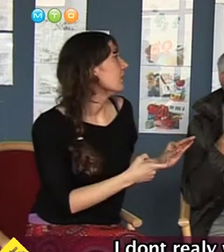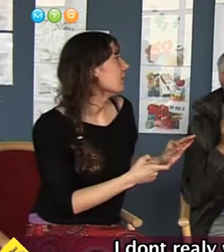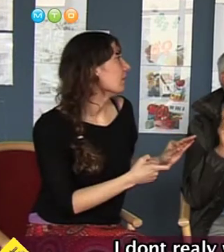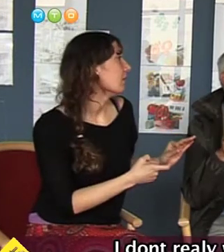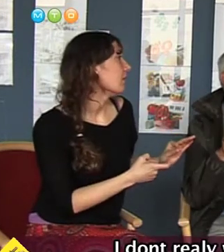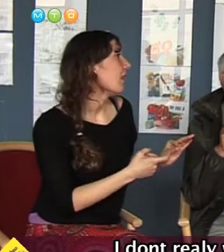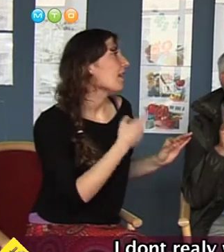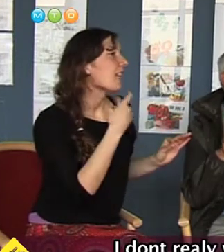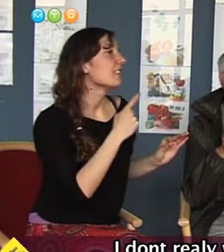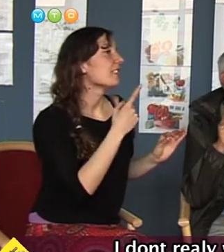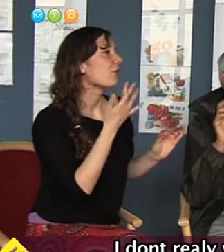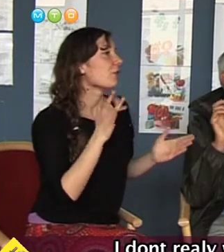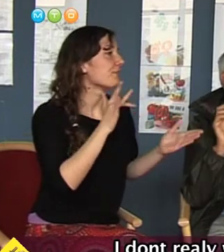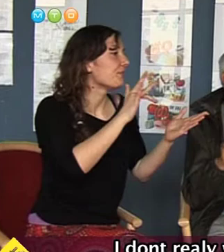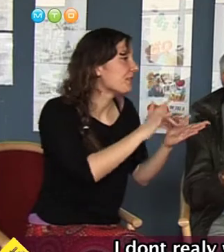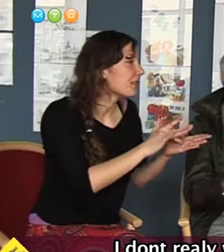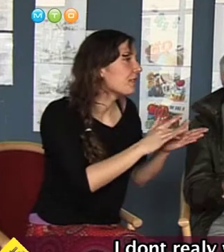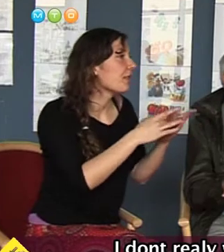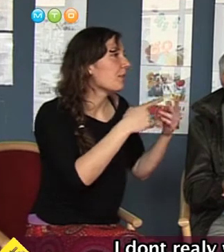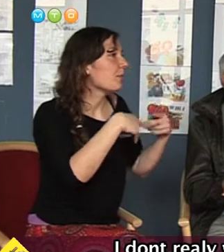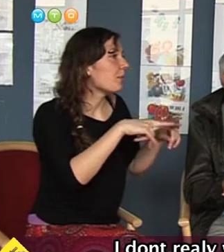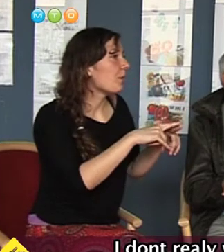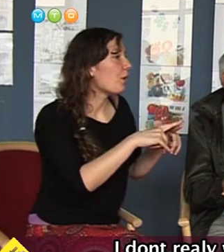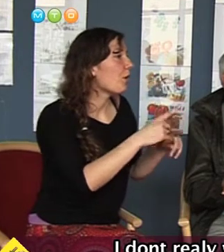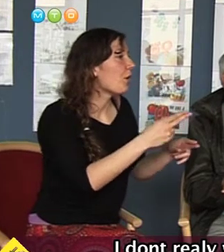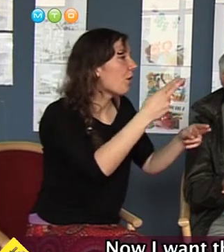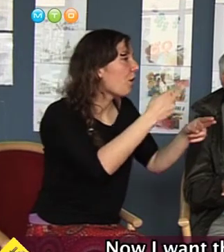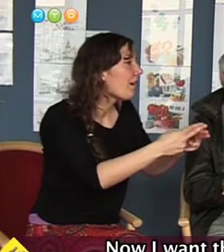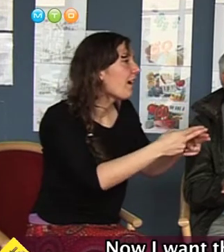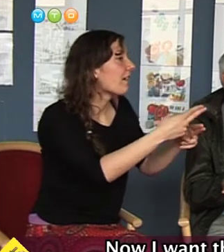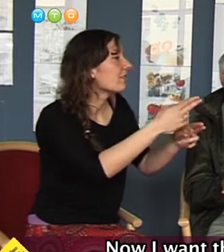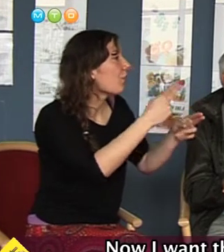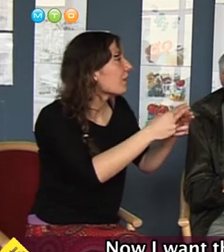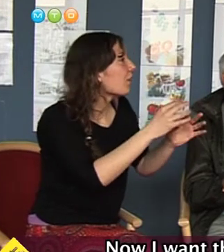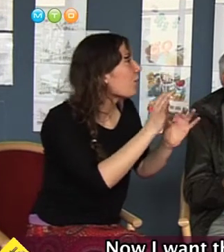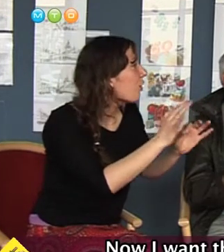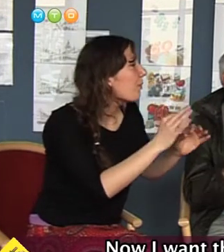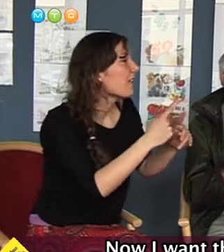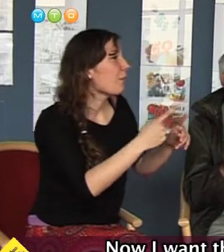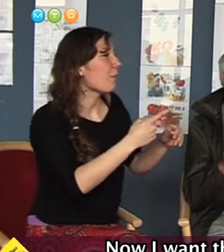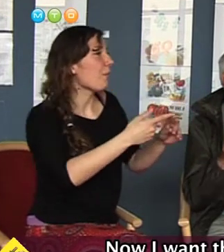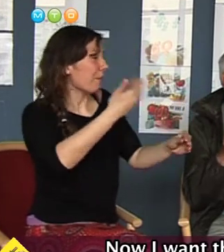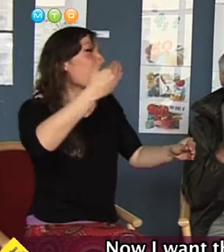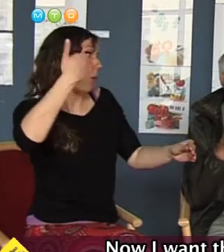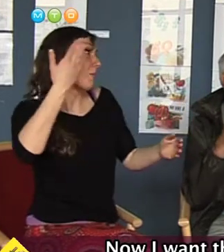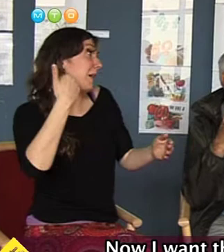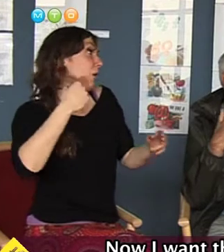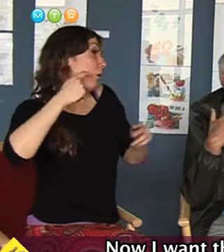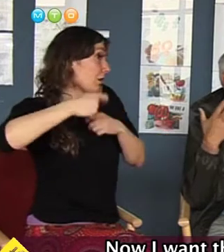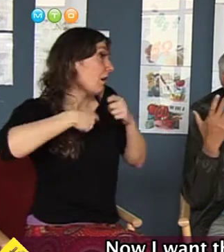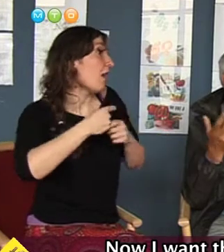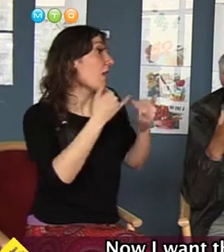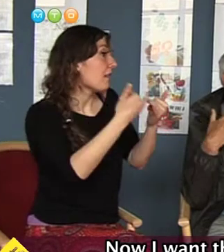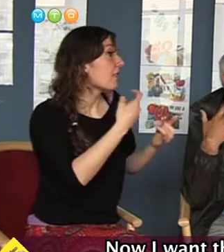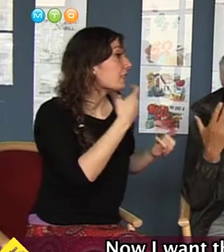I don't really want to make a film towards an end so much. I mean, I've done that in the past. Now I want